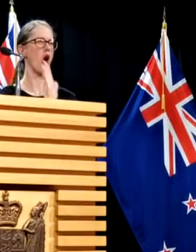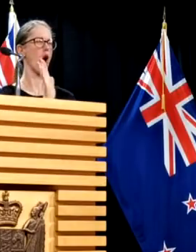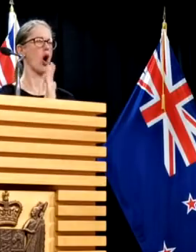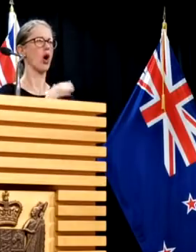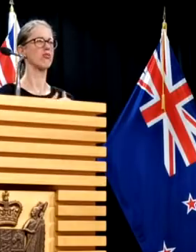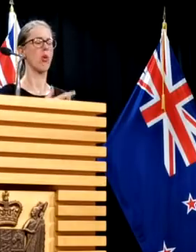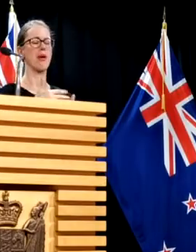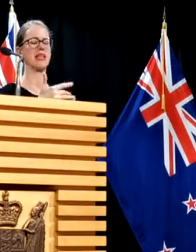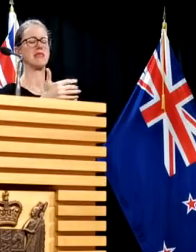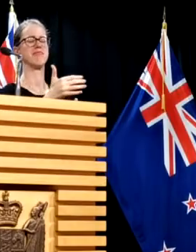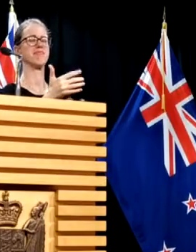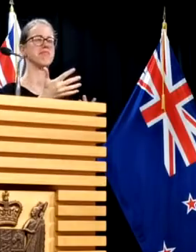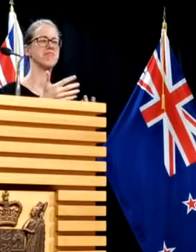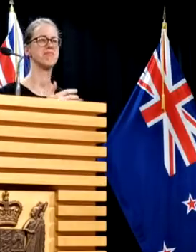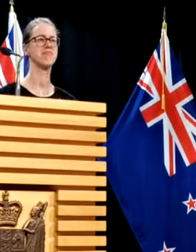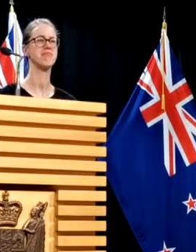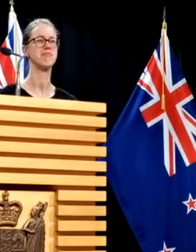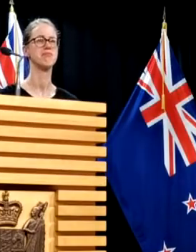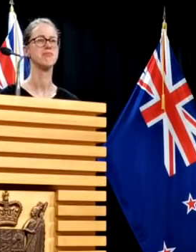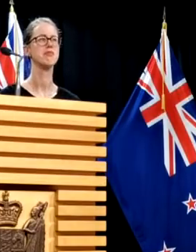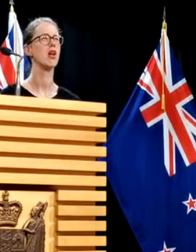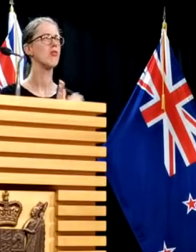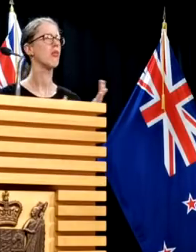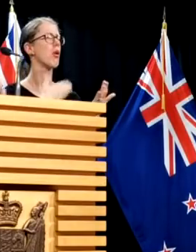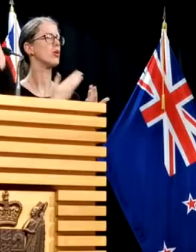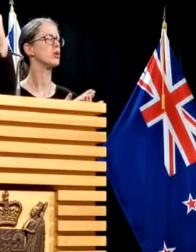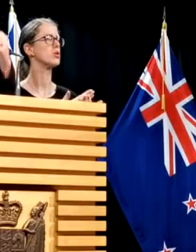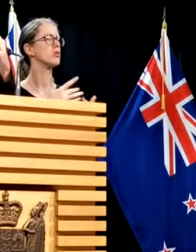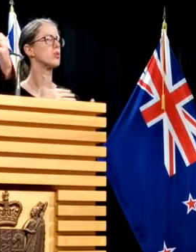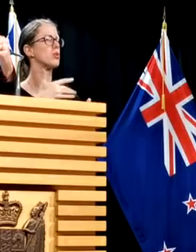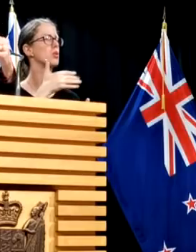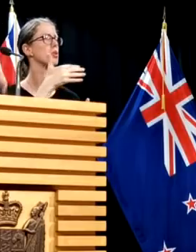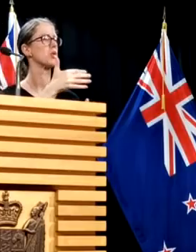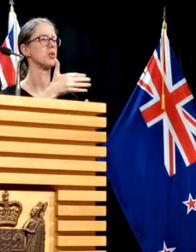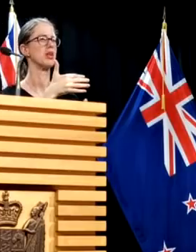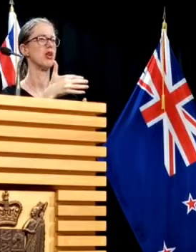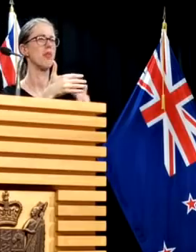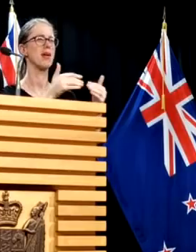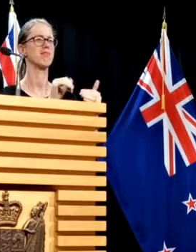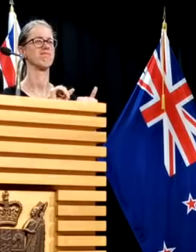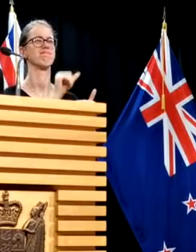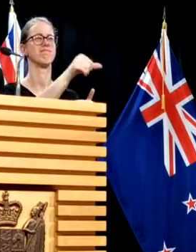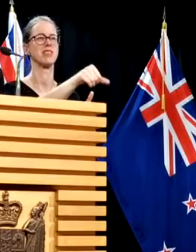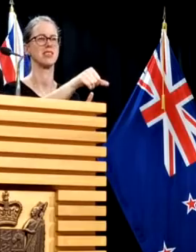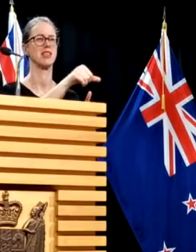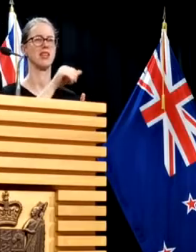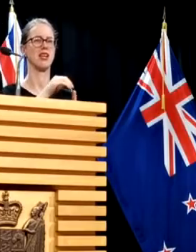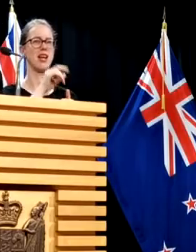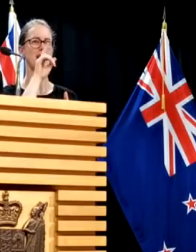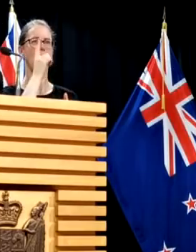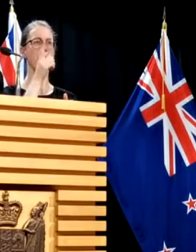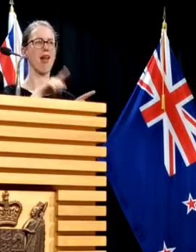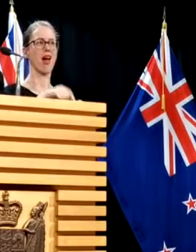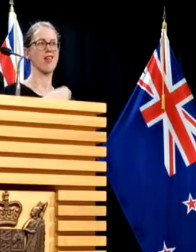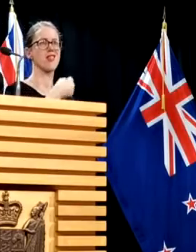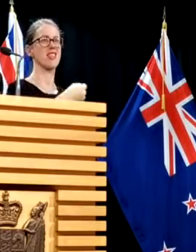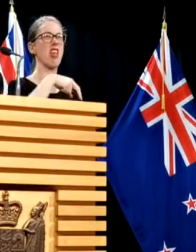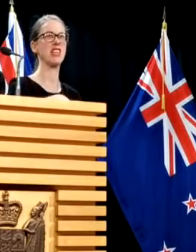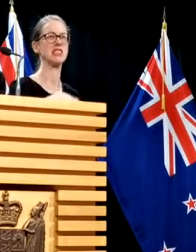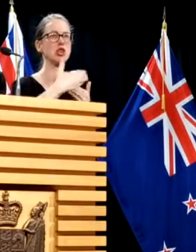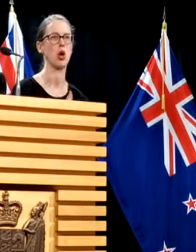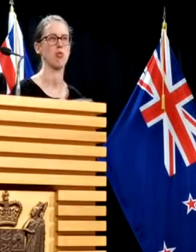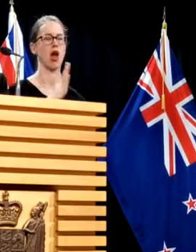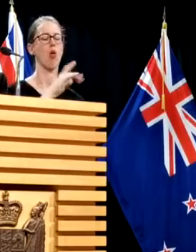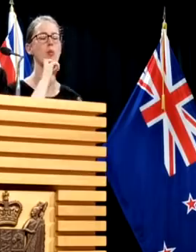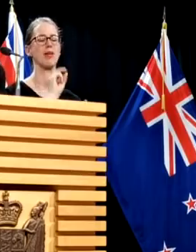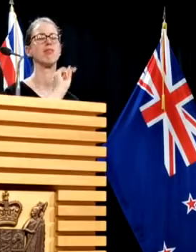push it out. I think that most proposals have always pushed beyond a single term because you can't be seen to be adjusting a term that you